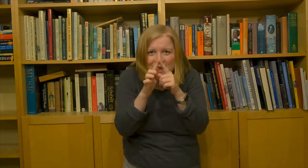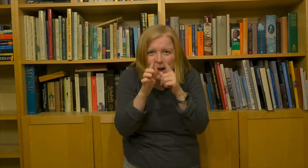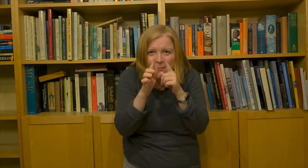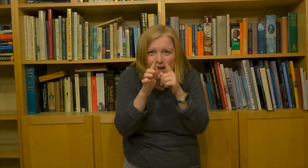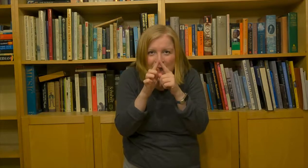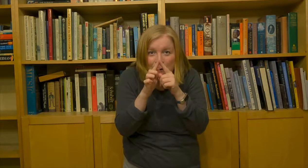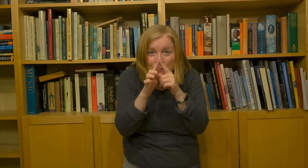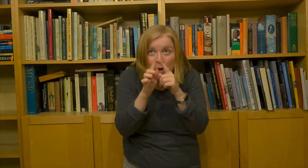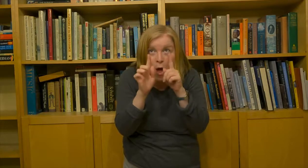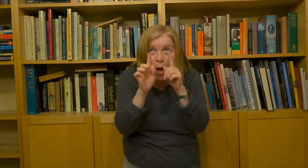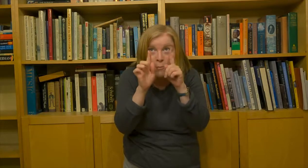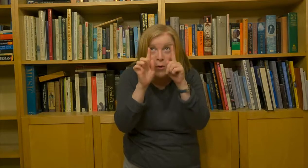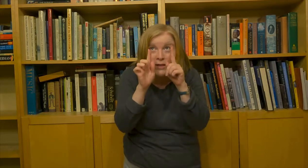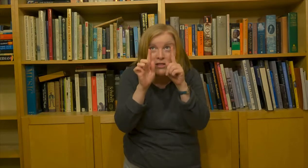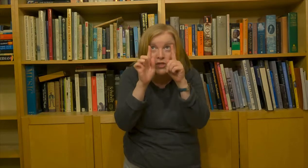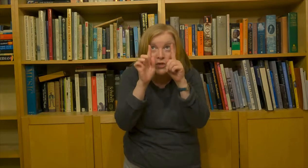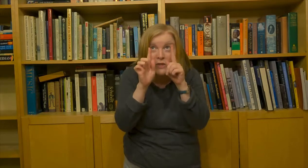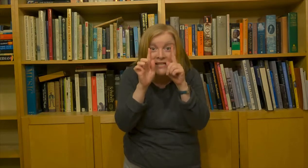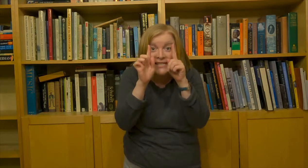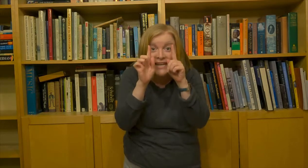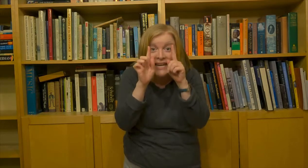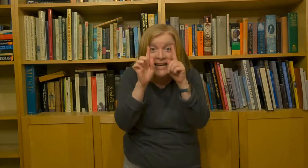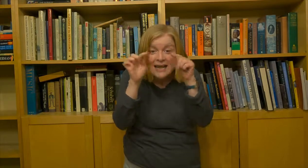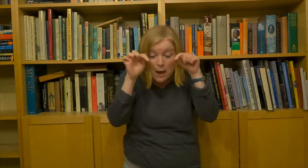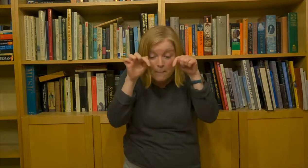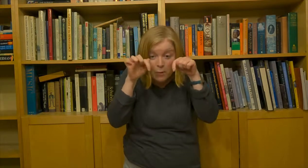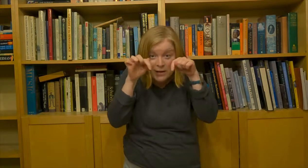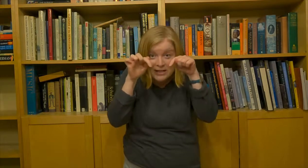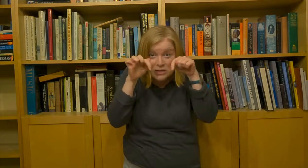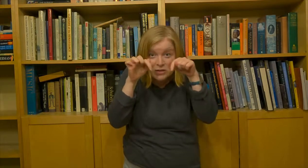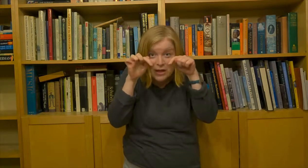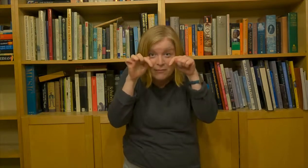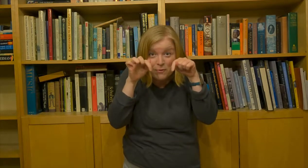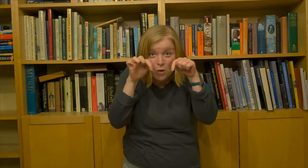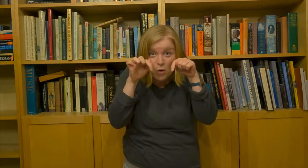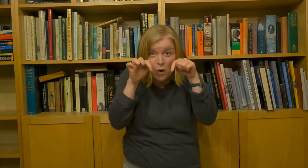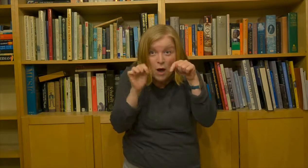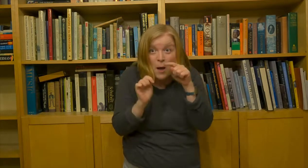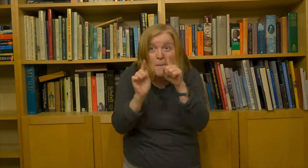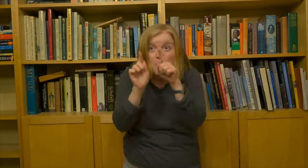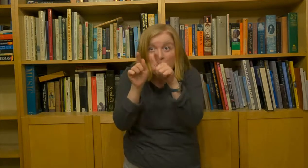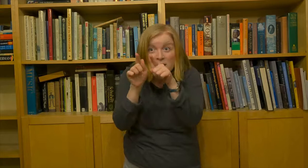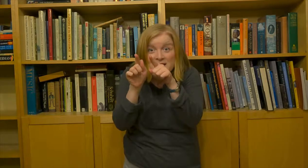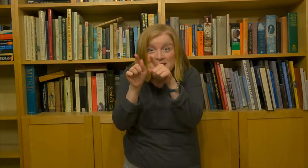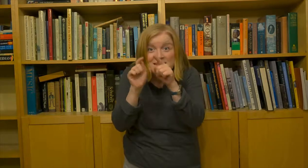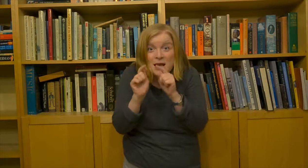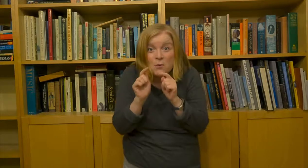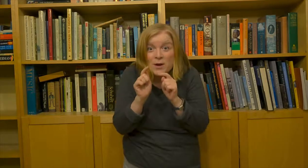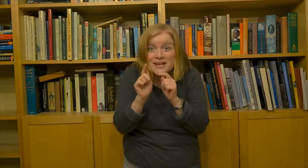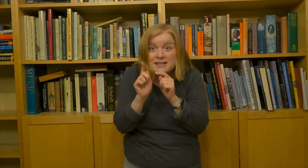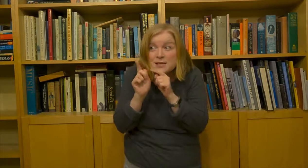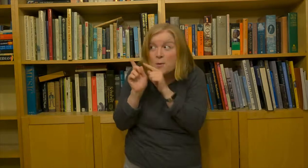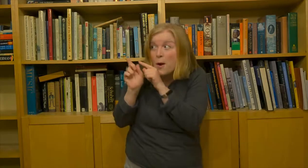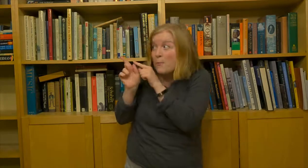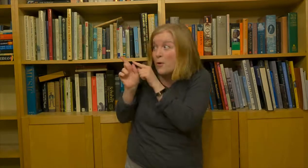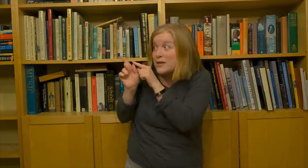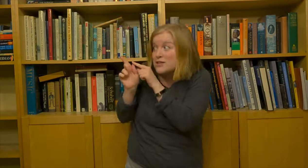clap, clap. Point to the ceiling, point to the floor, point to the window, point to